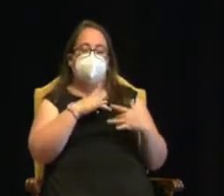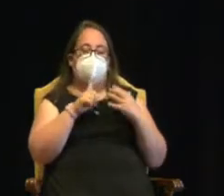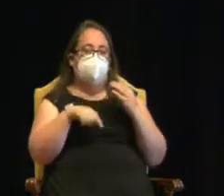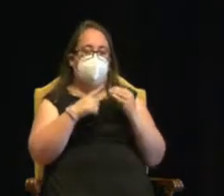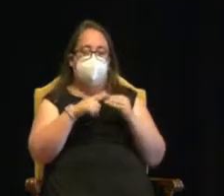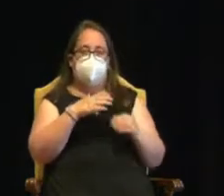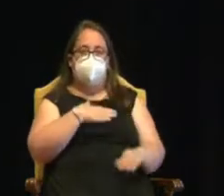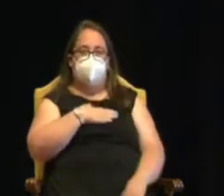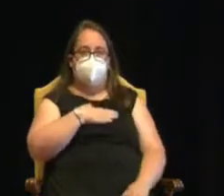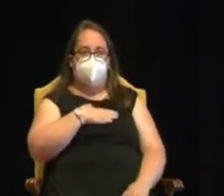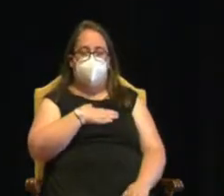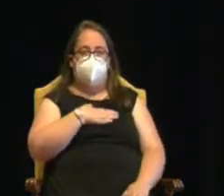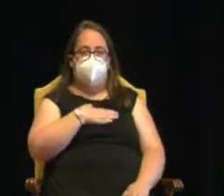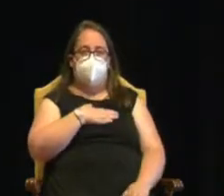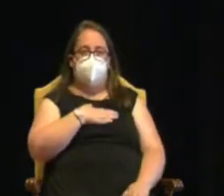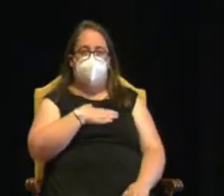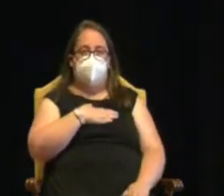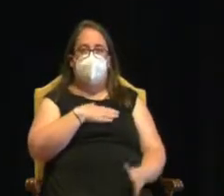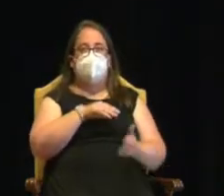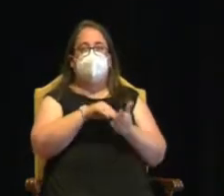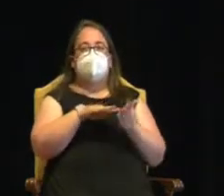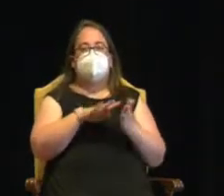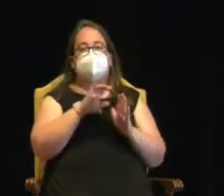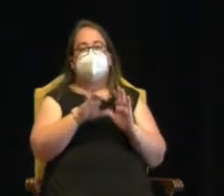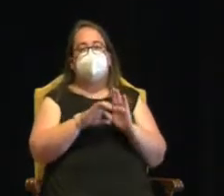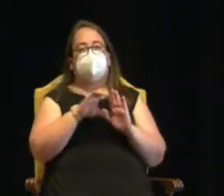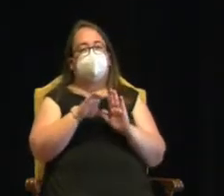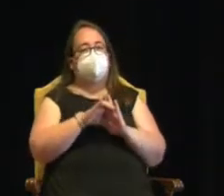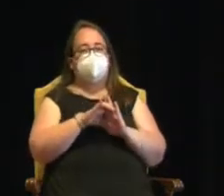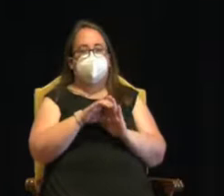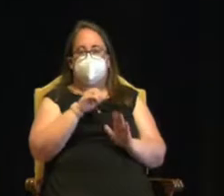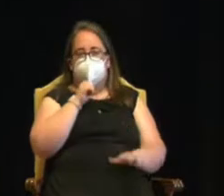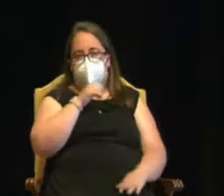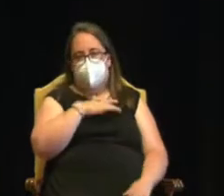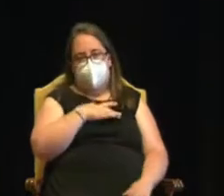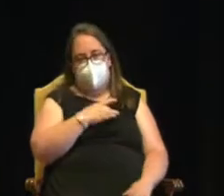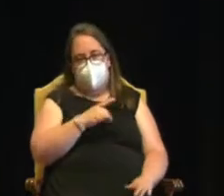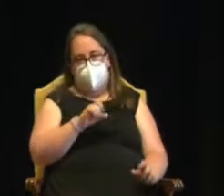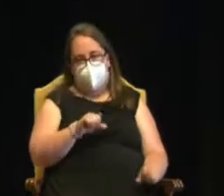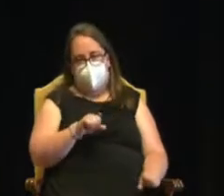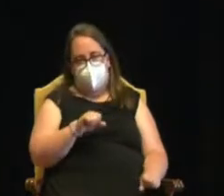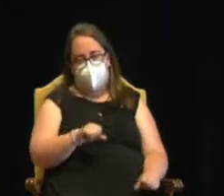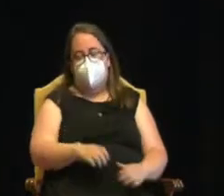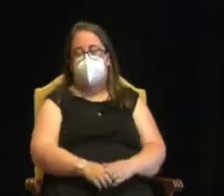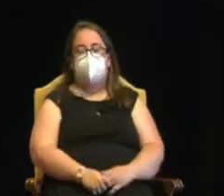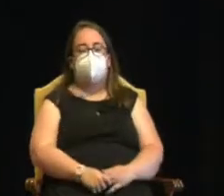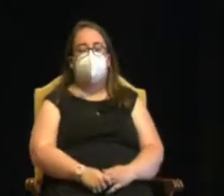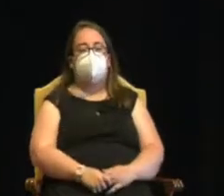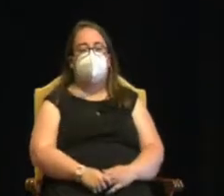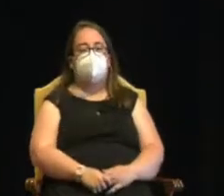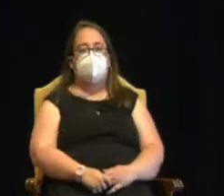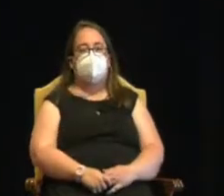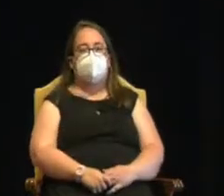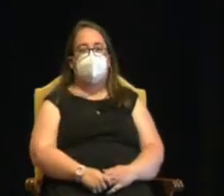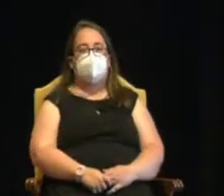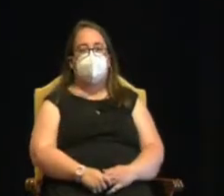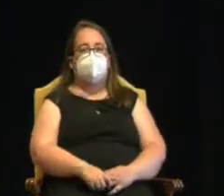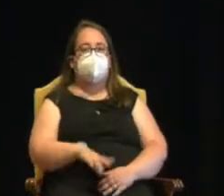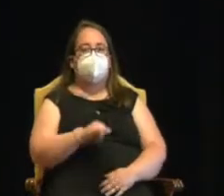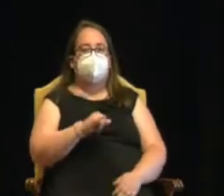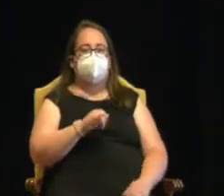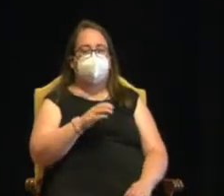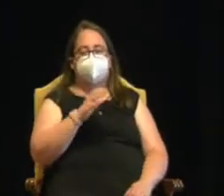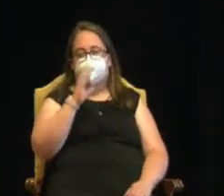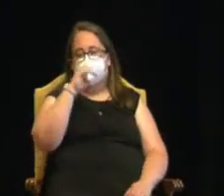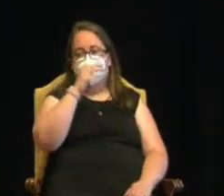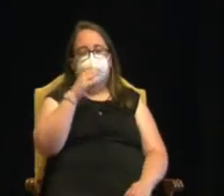my students' characters being unlikable. Yeah, I feel like that's just a kind of a bogus thing that